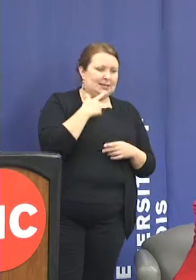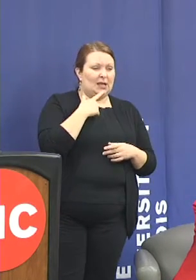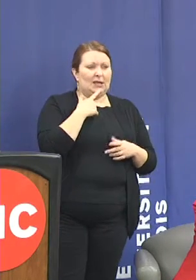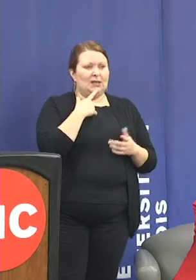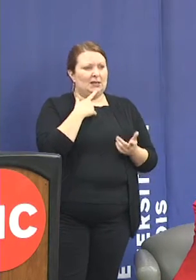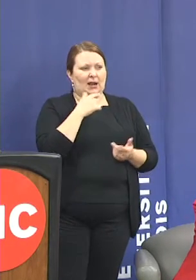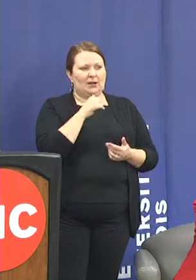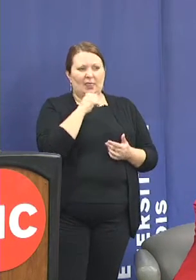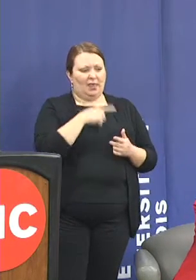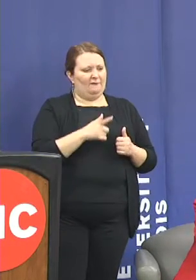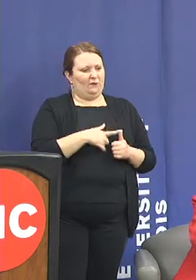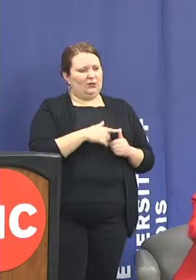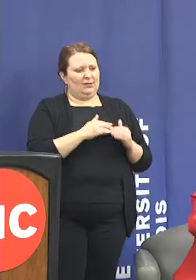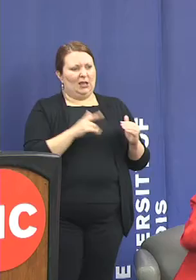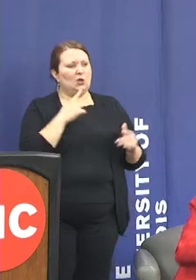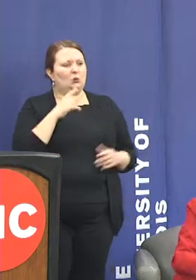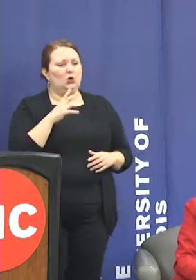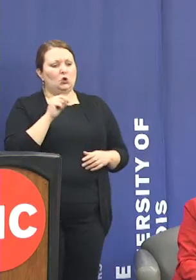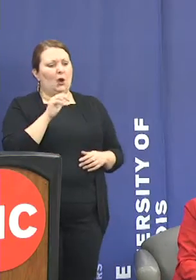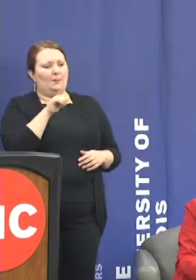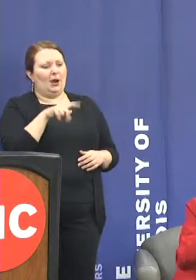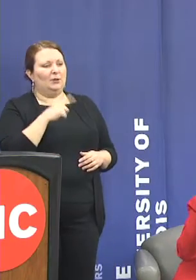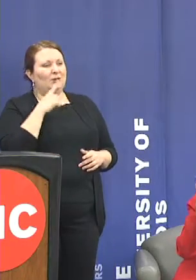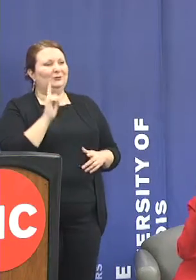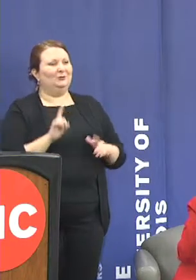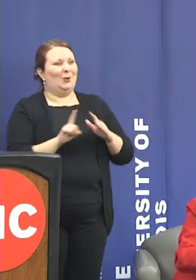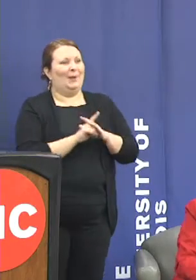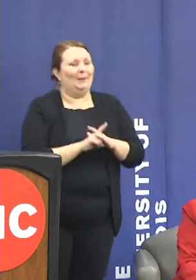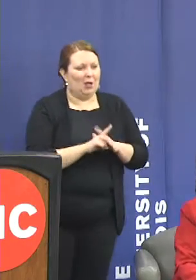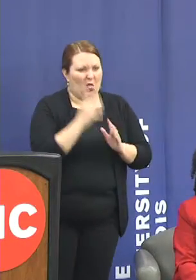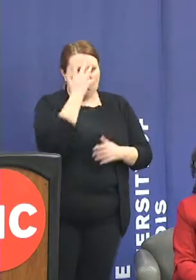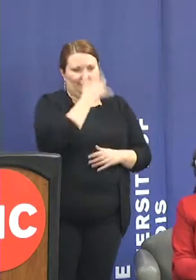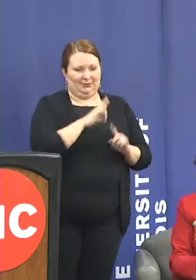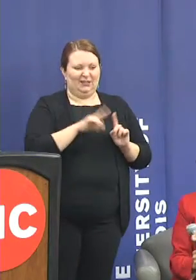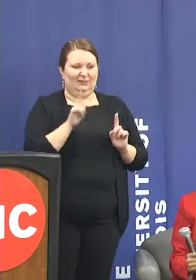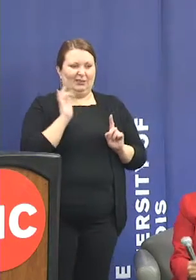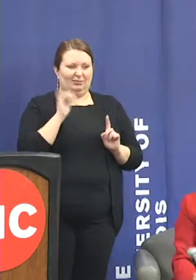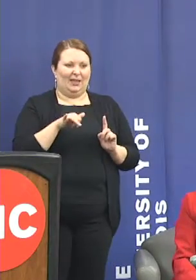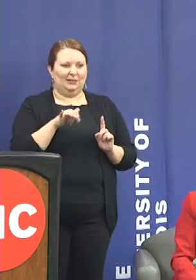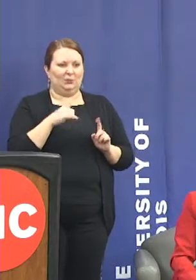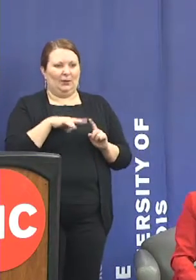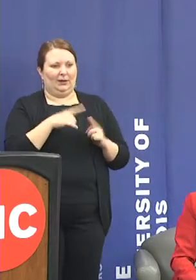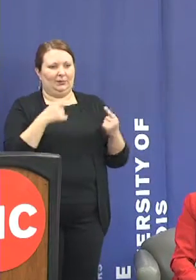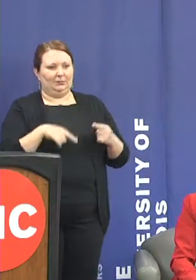wasn't at that stage where they said no apartments, it was when you showed up and you looked different. Can I just